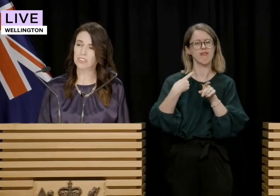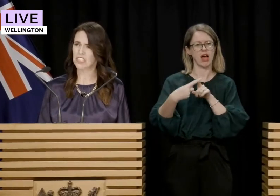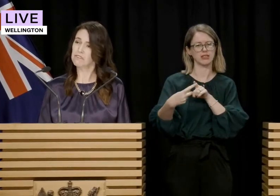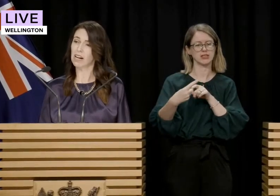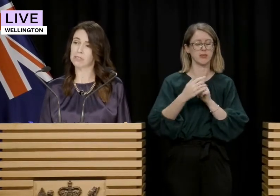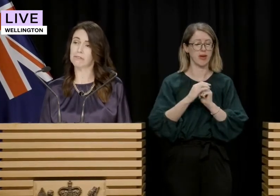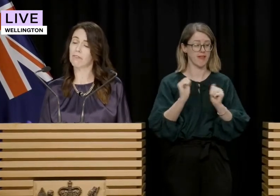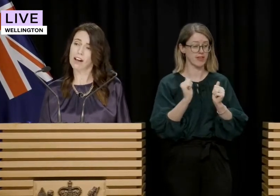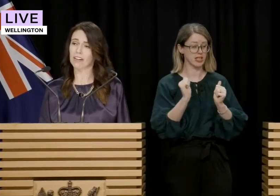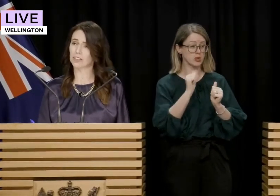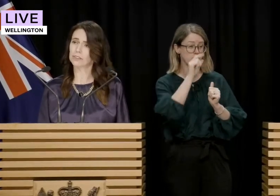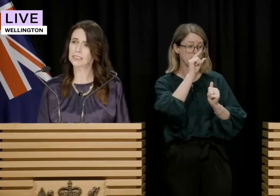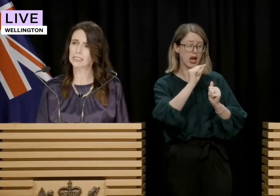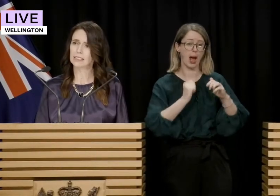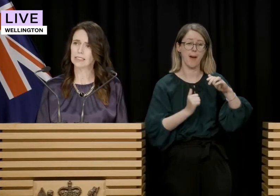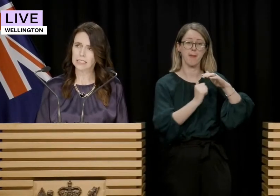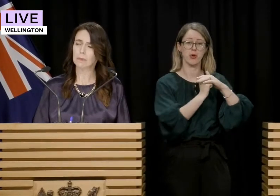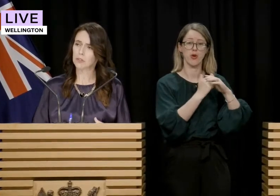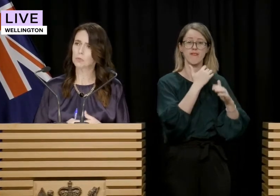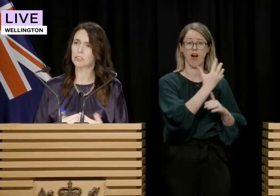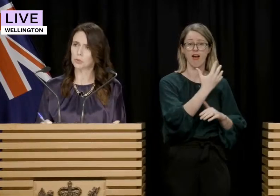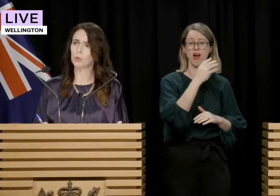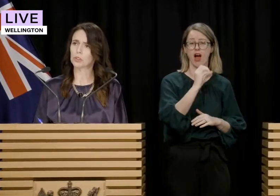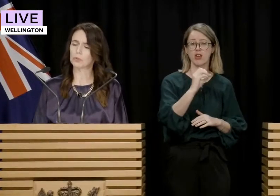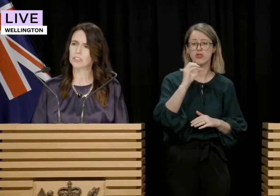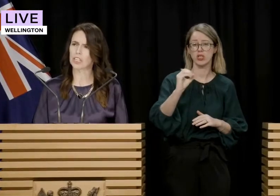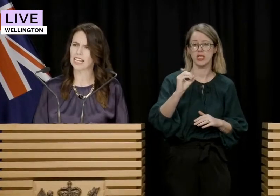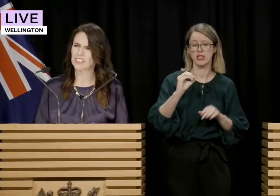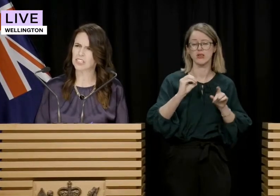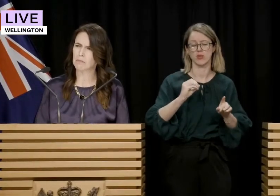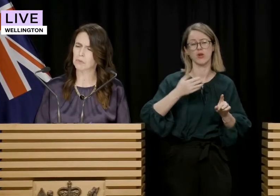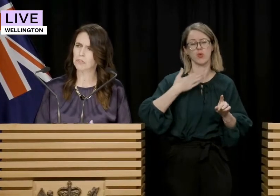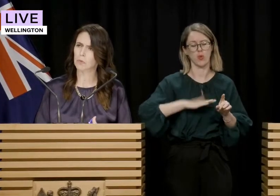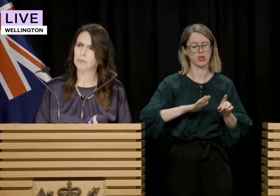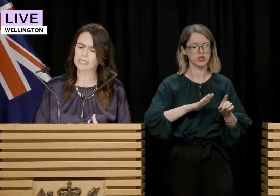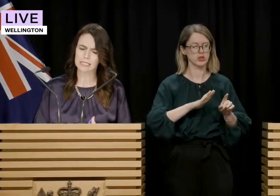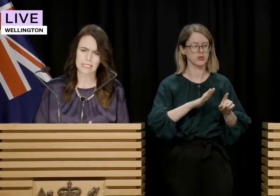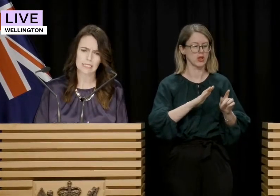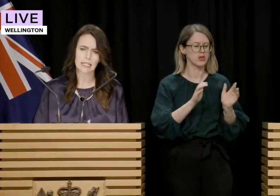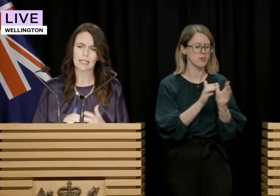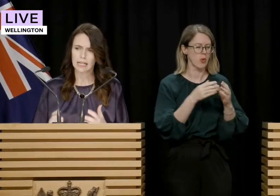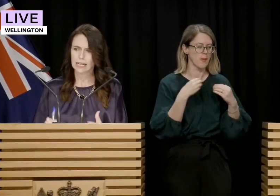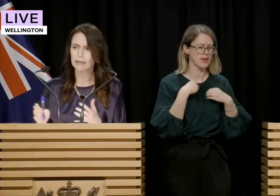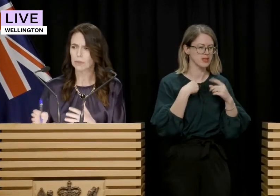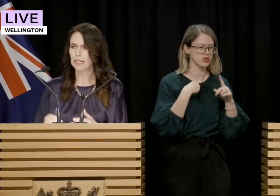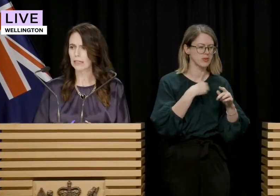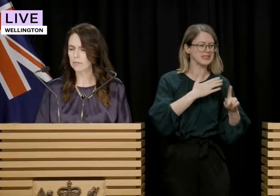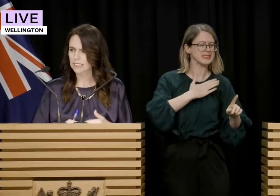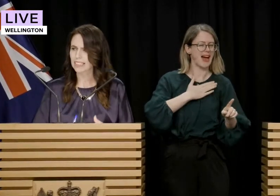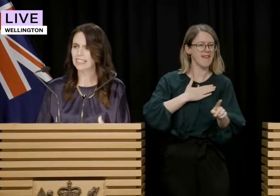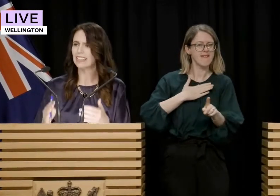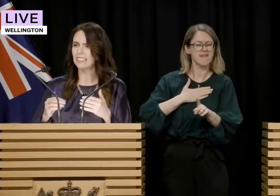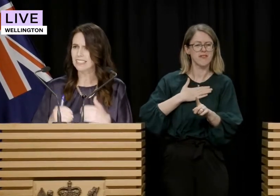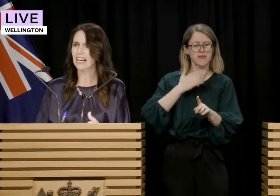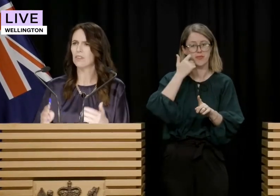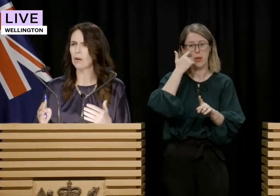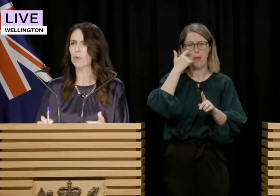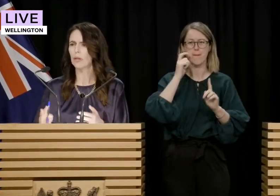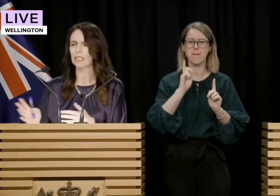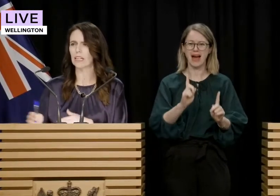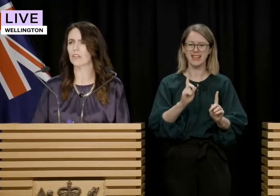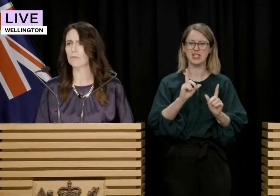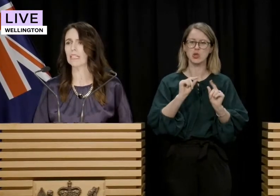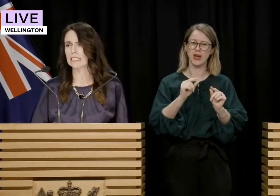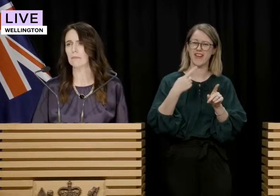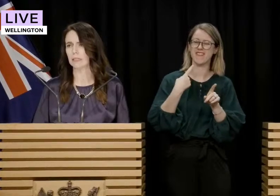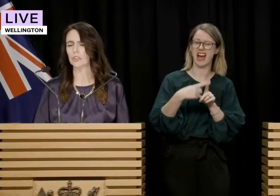made provision for up to 500. That's because we do want to reach a larger number of small businesses. Again, when it comes to getting that scaled up